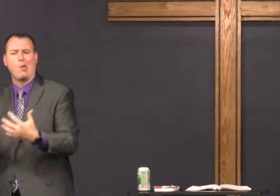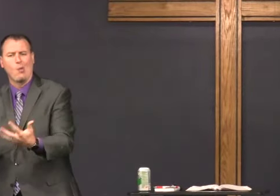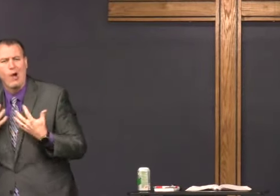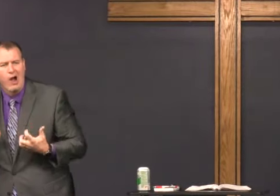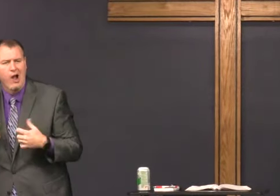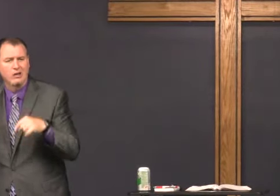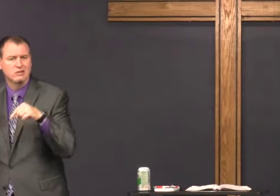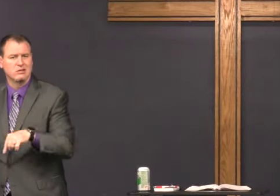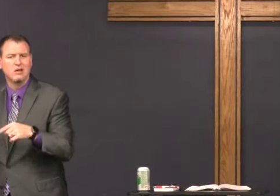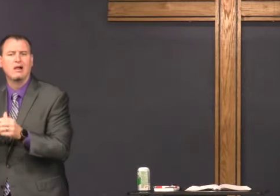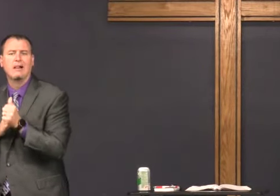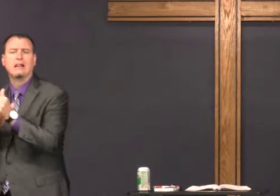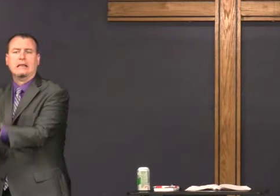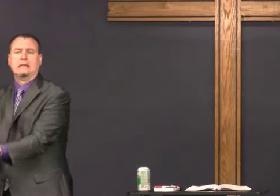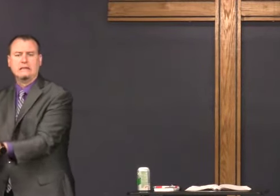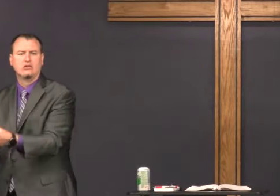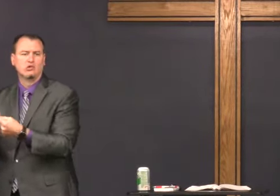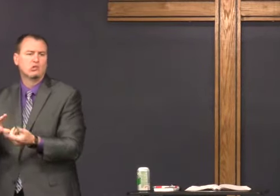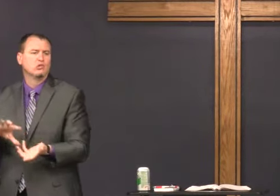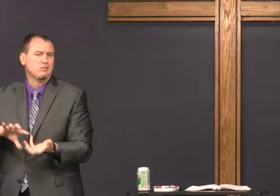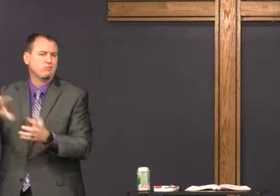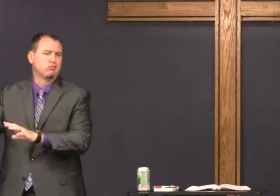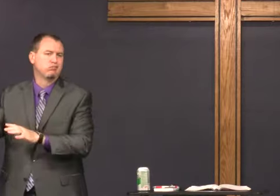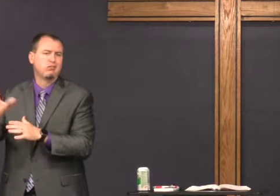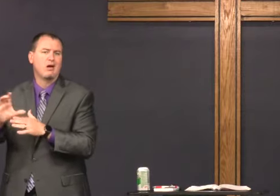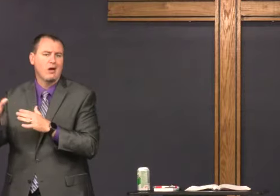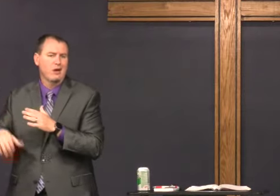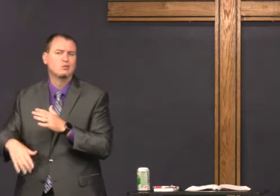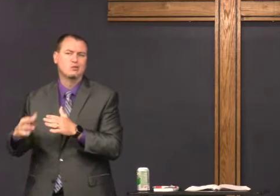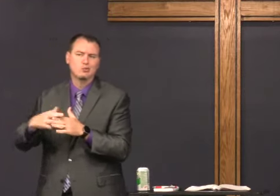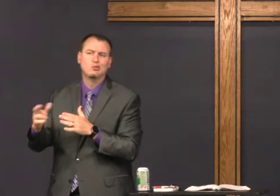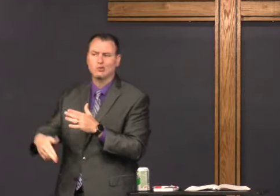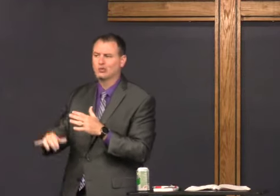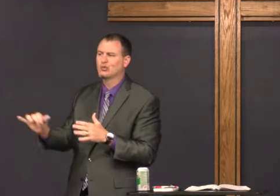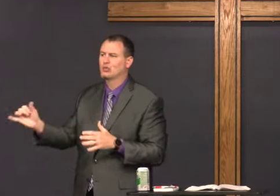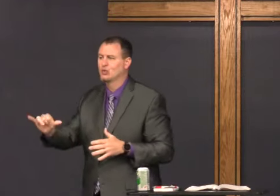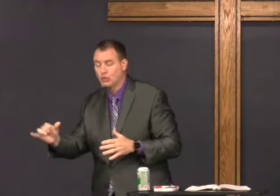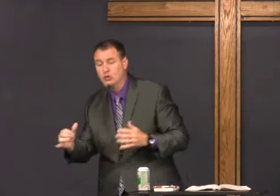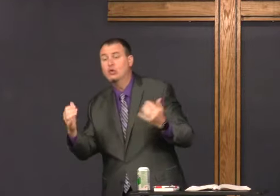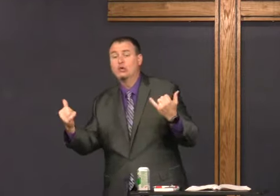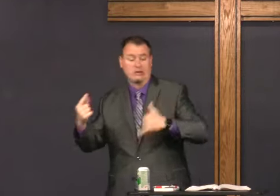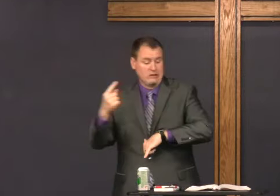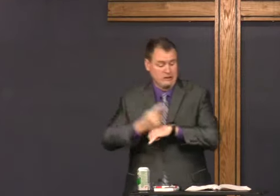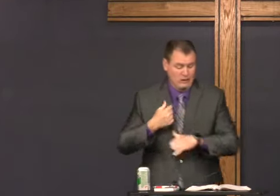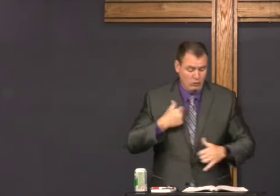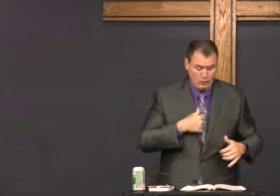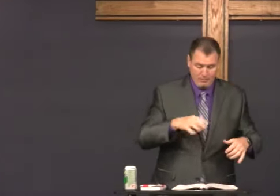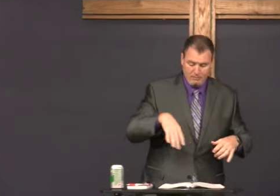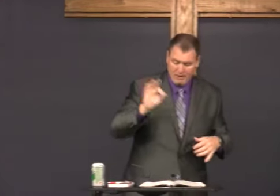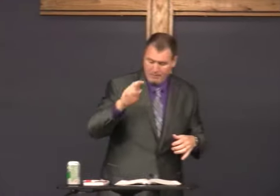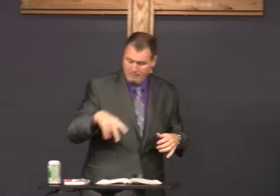things for their own pleasure. It will lead to destructive consequences.